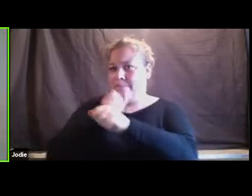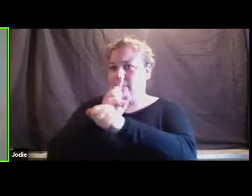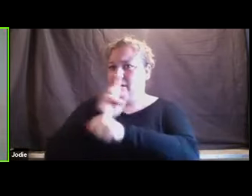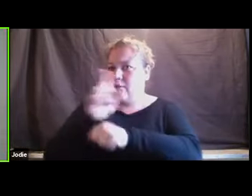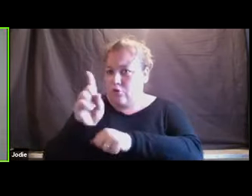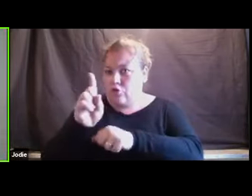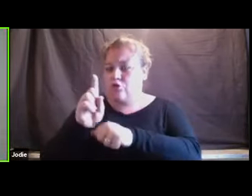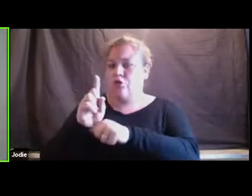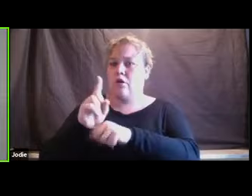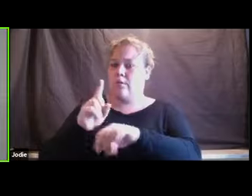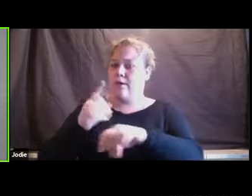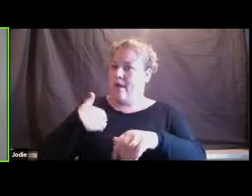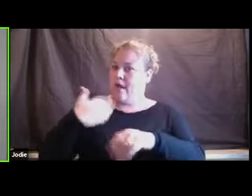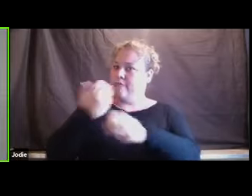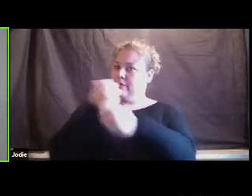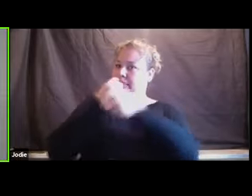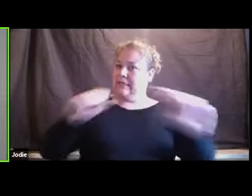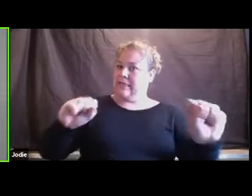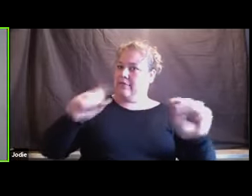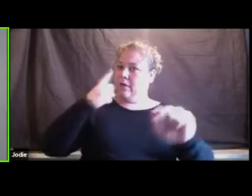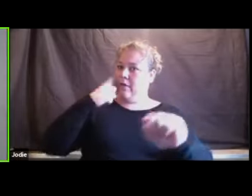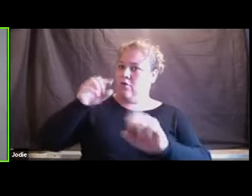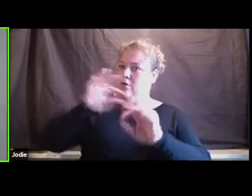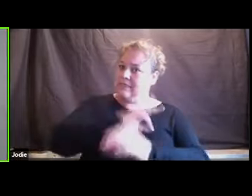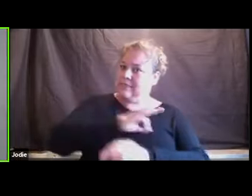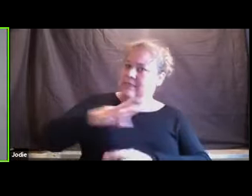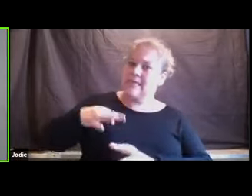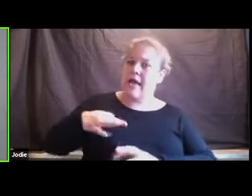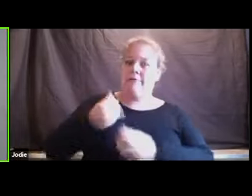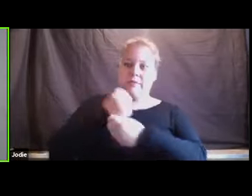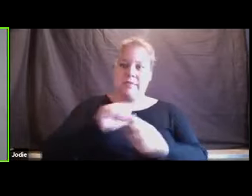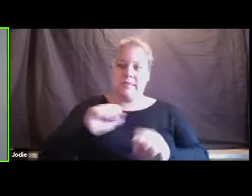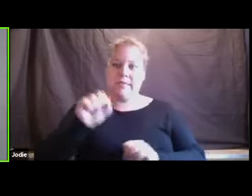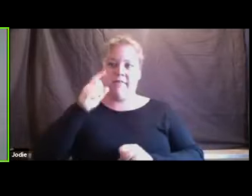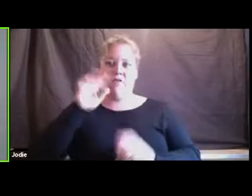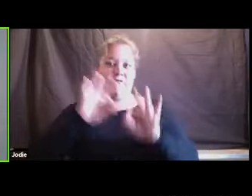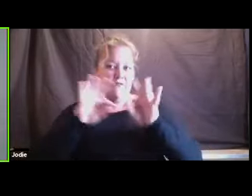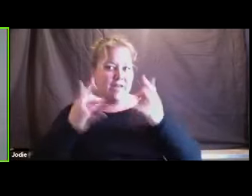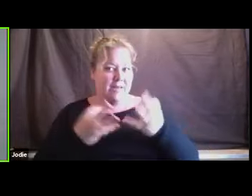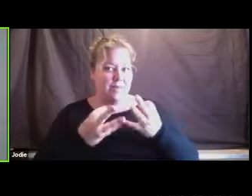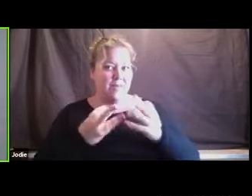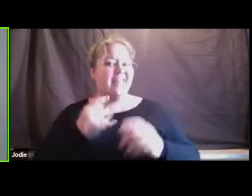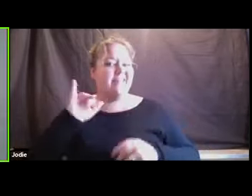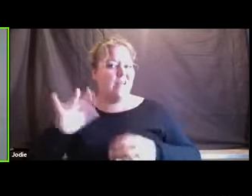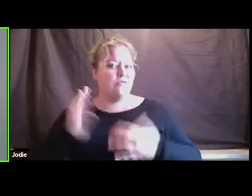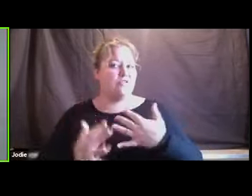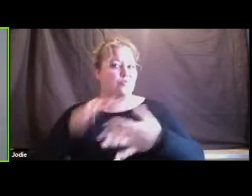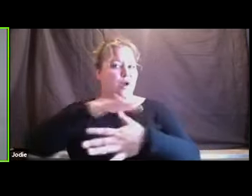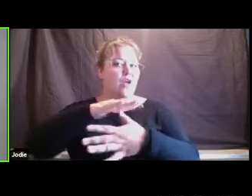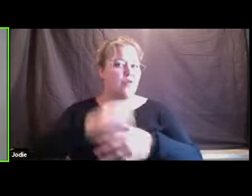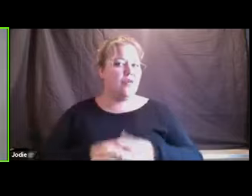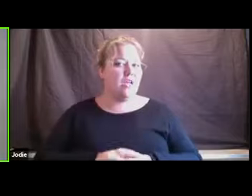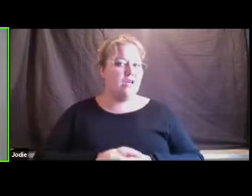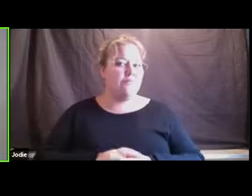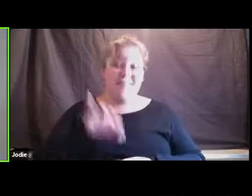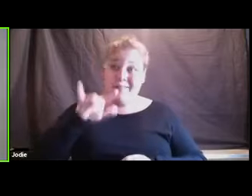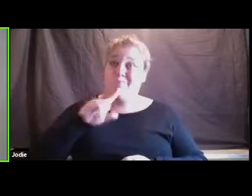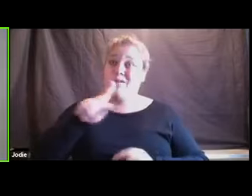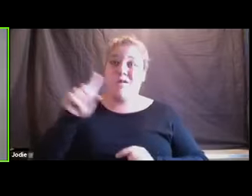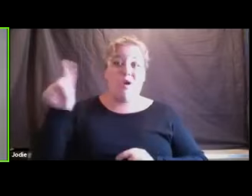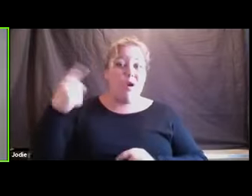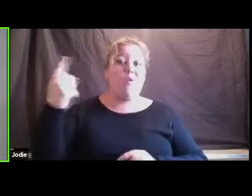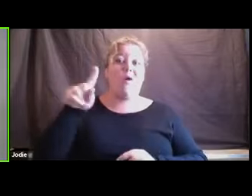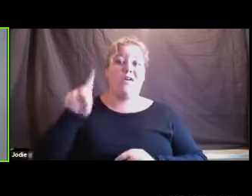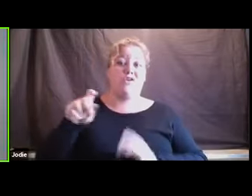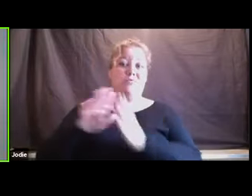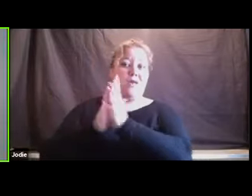of our staff and our families. And I think that was the priority, and that should always be the priority. And